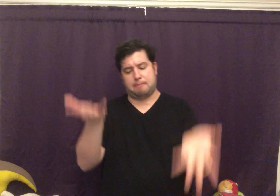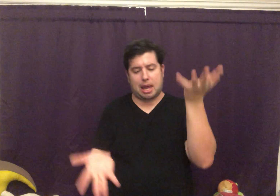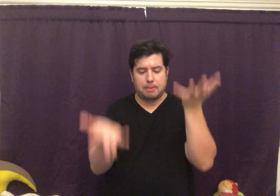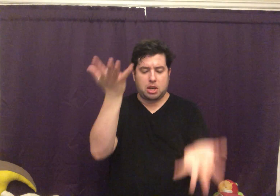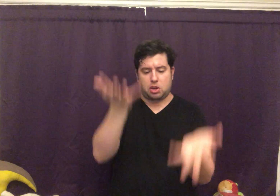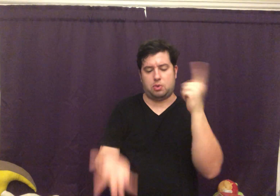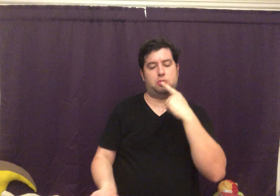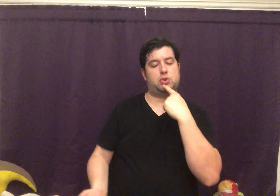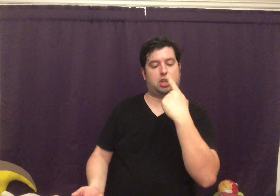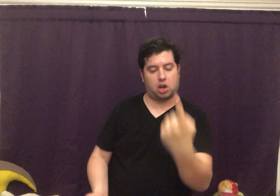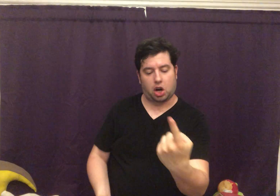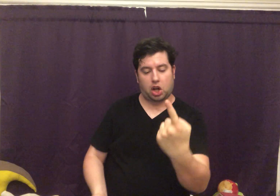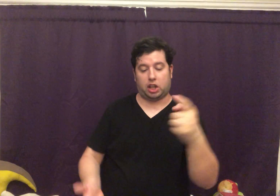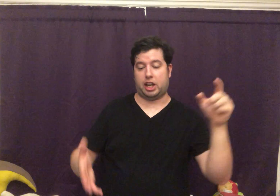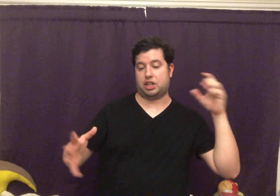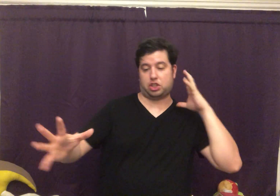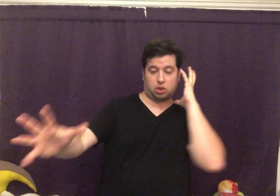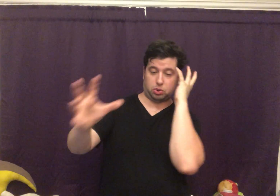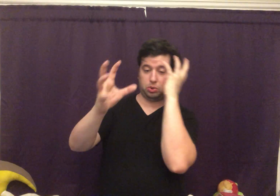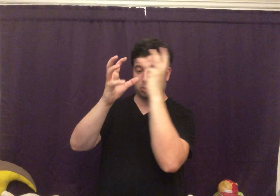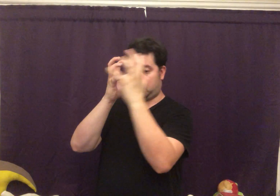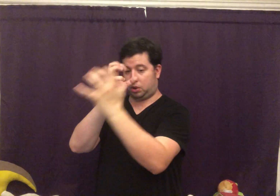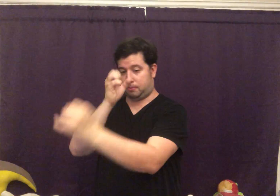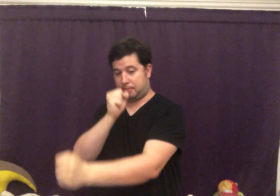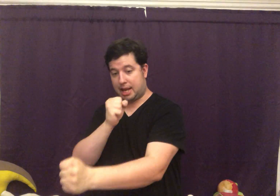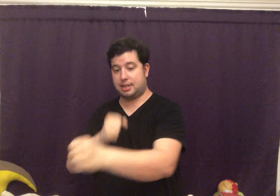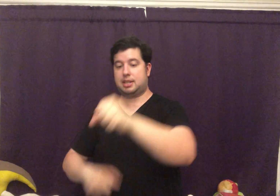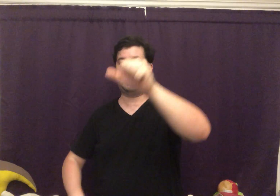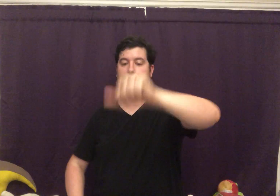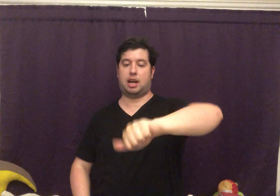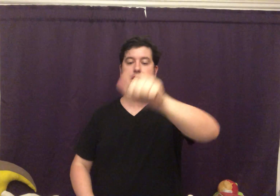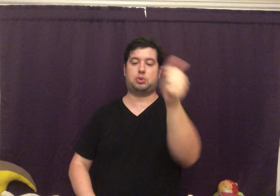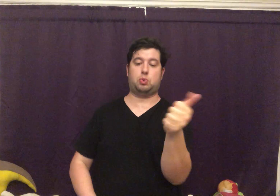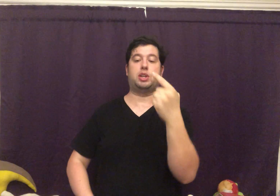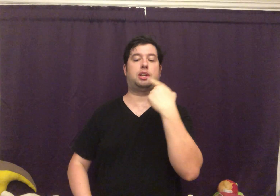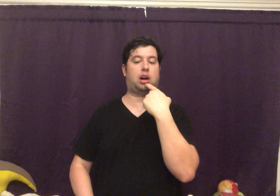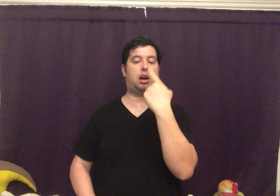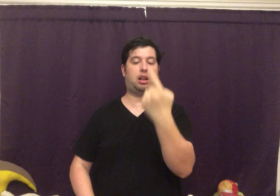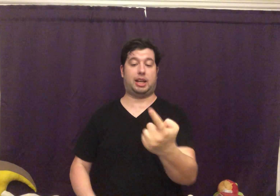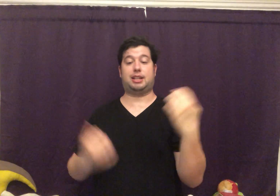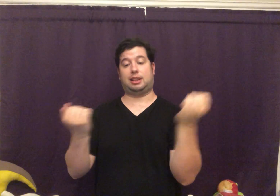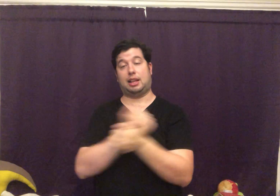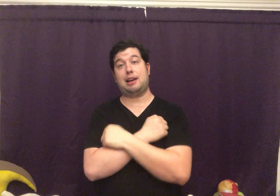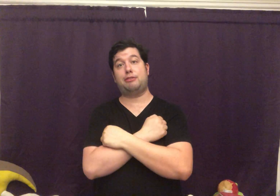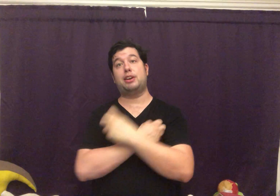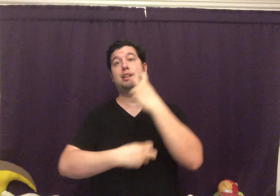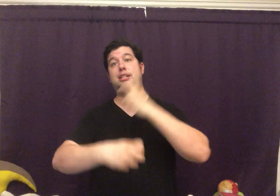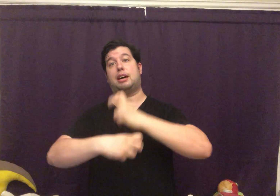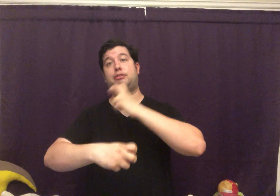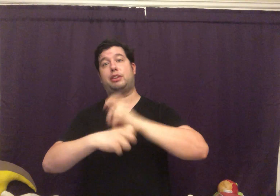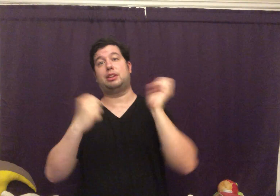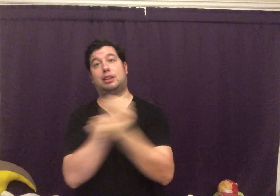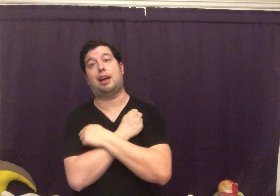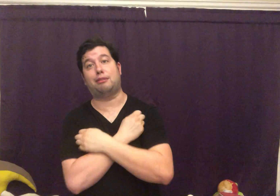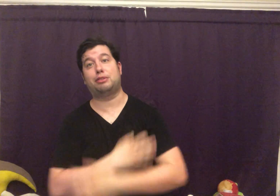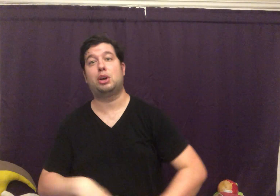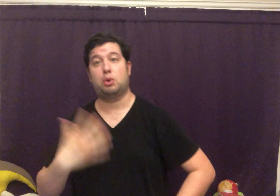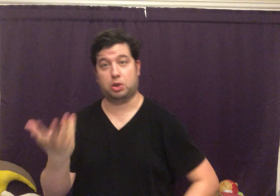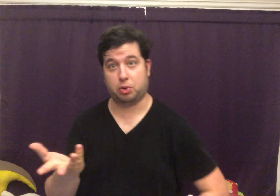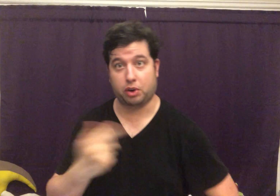Maybe you'd call it cruel, but others would call it love, tough love, which we already